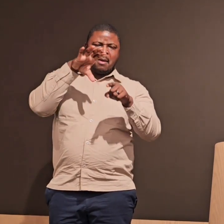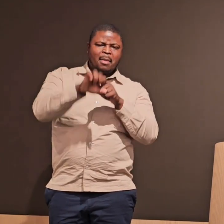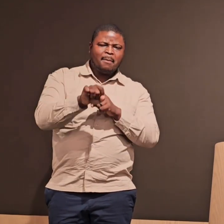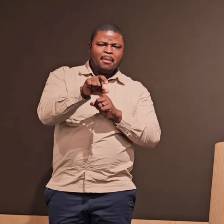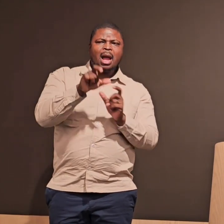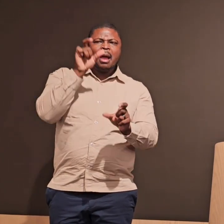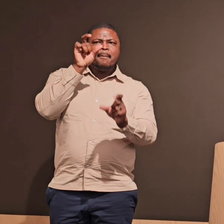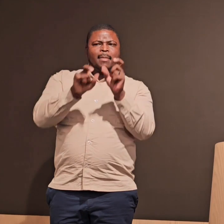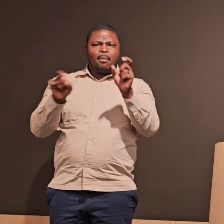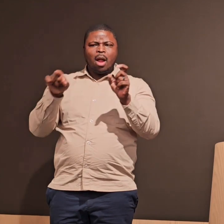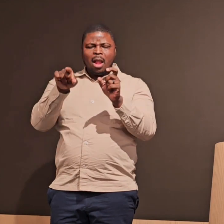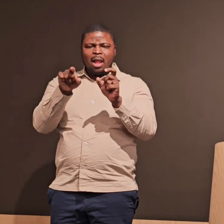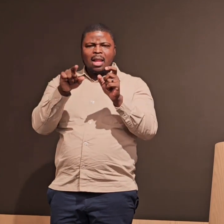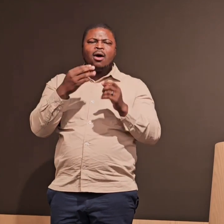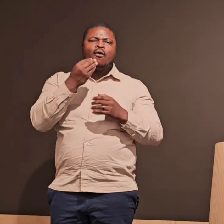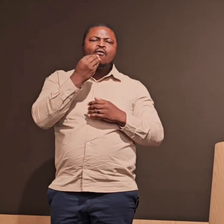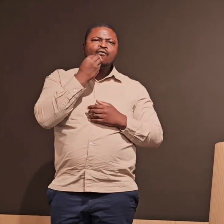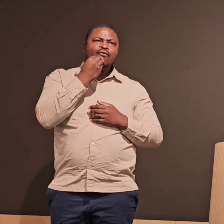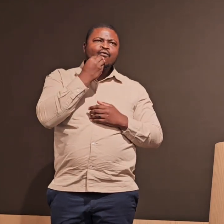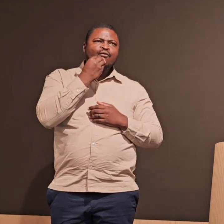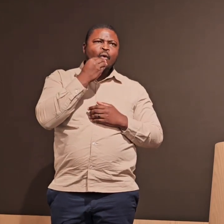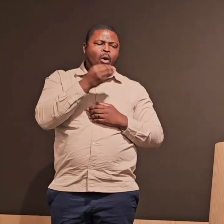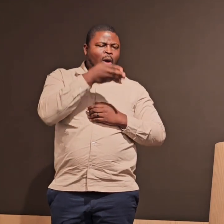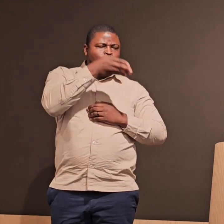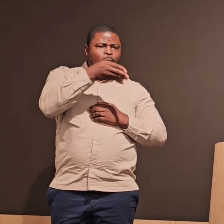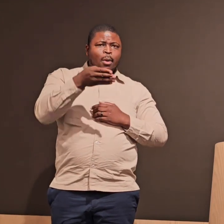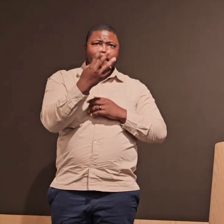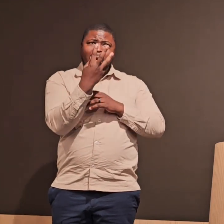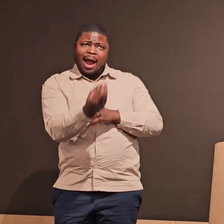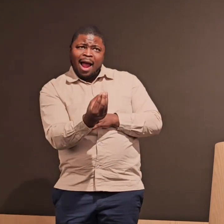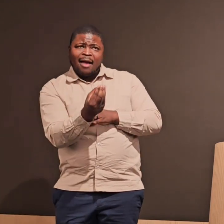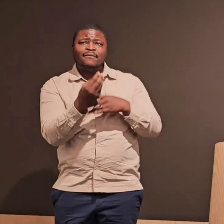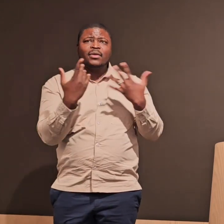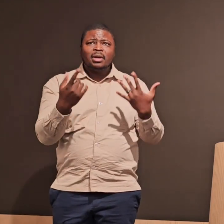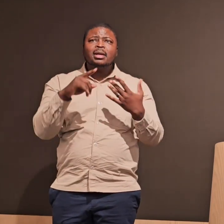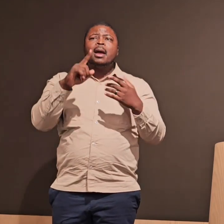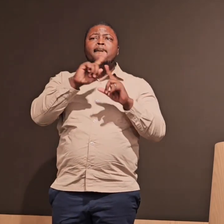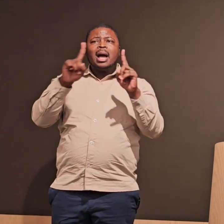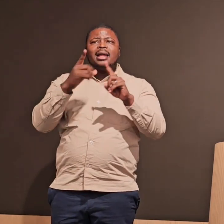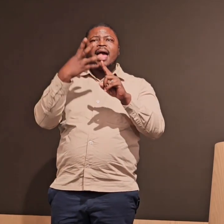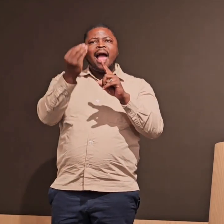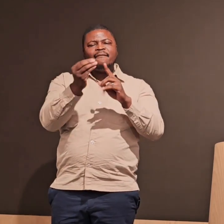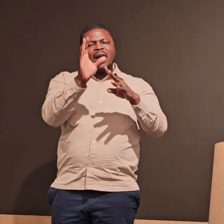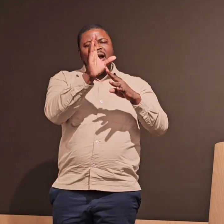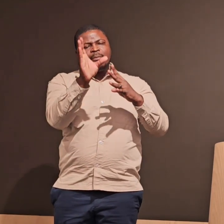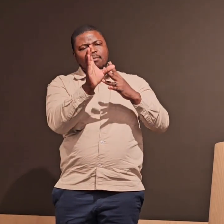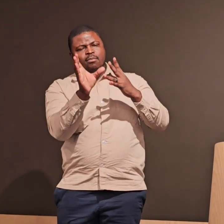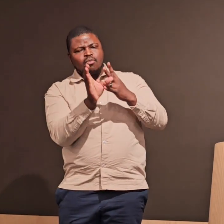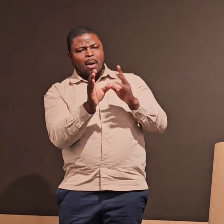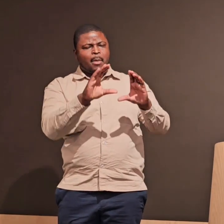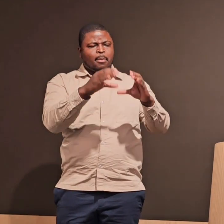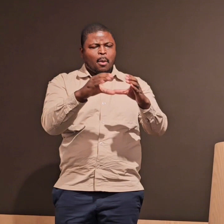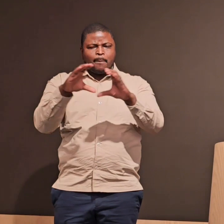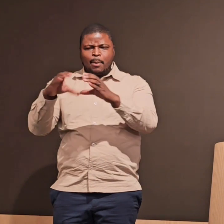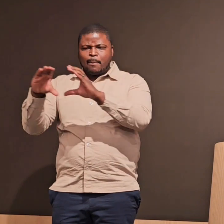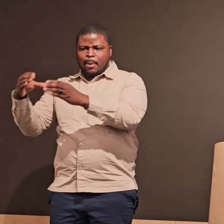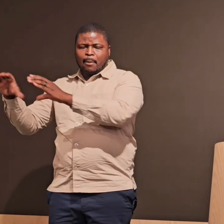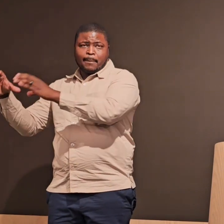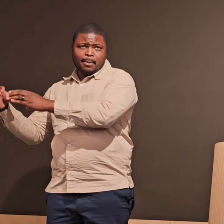food insecure using various categorizations. And it actually